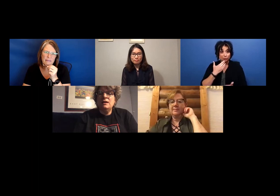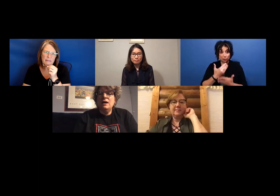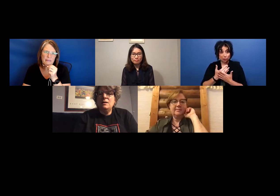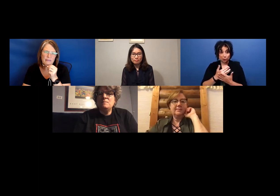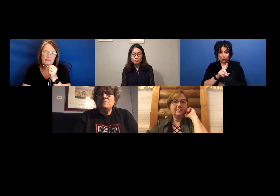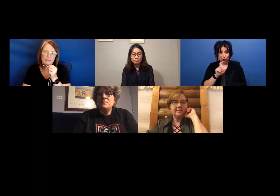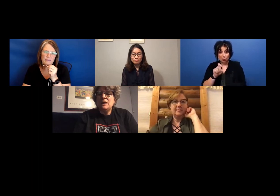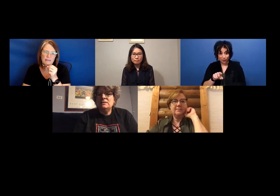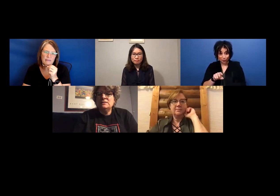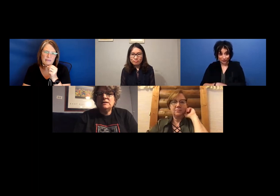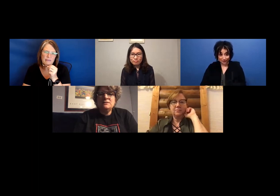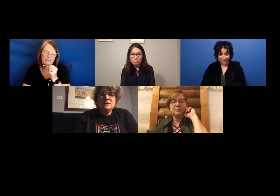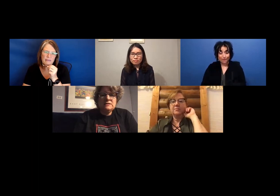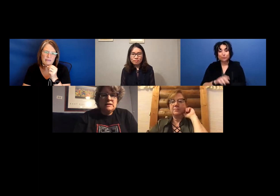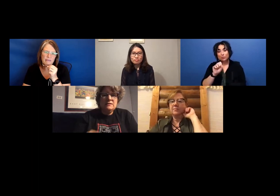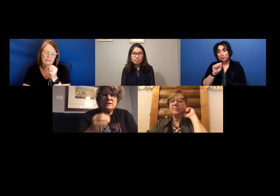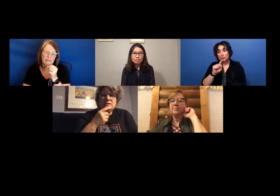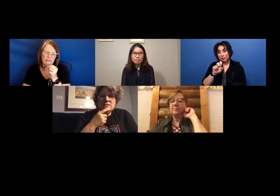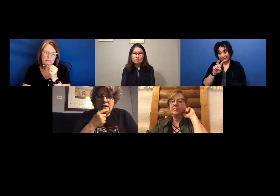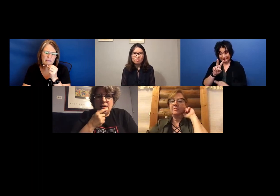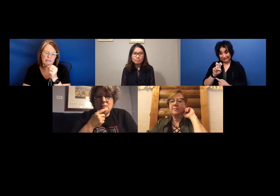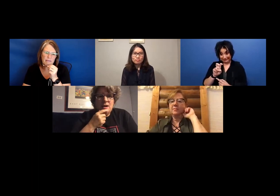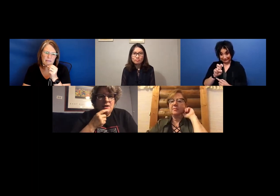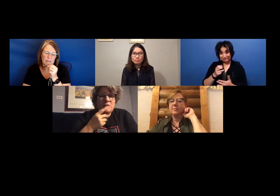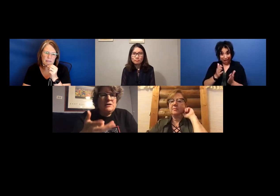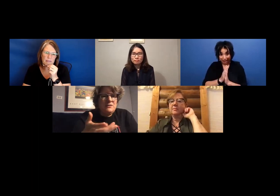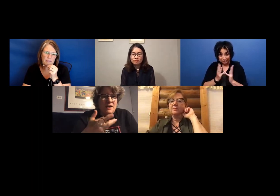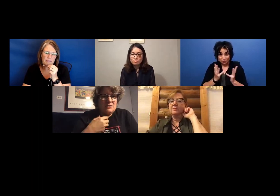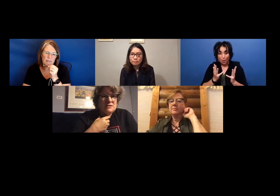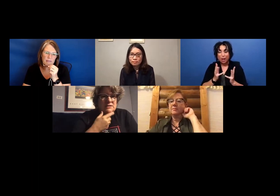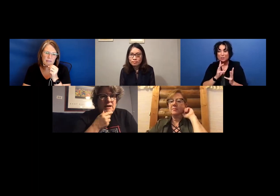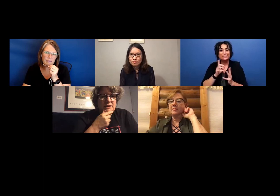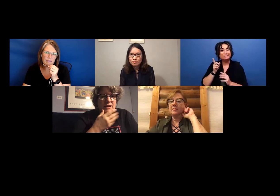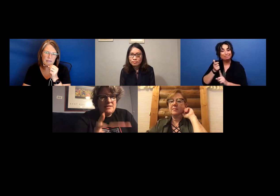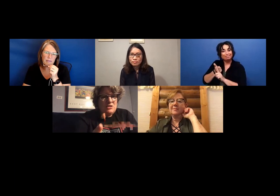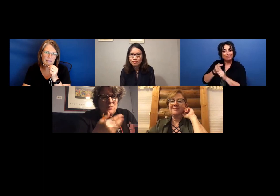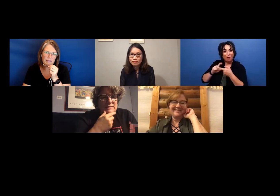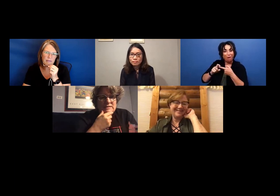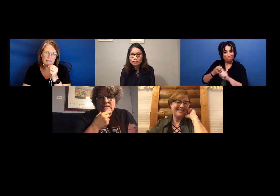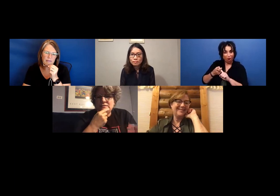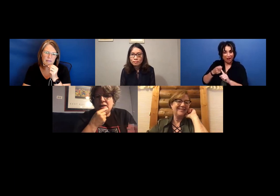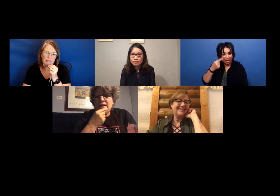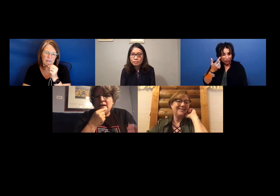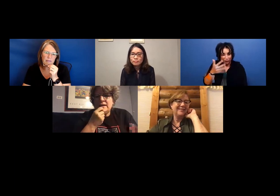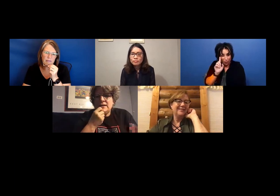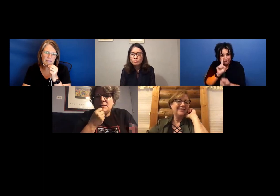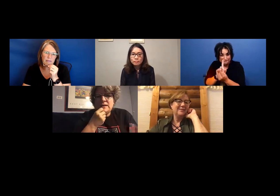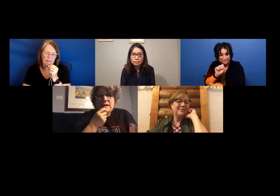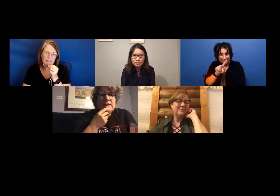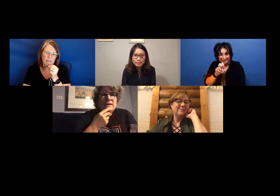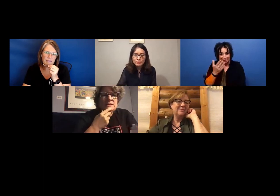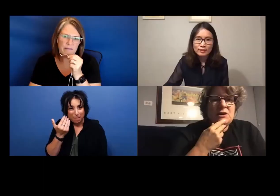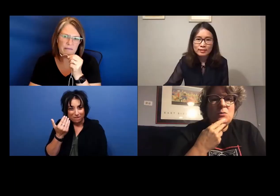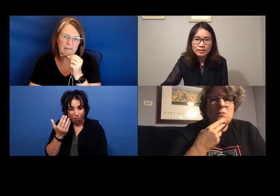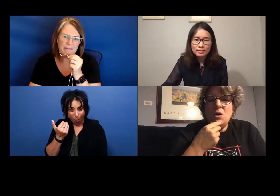And Steve is a friend of ours, and I think you met Steve, and